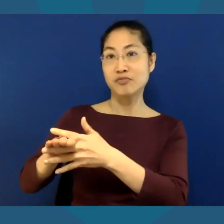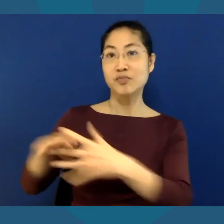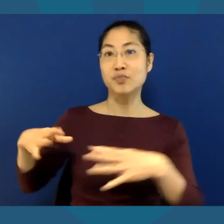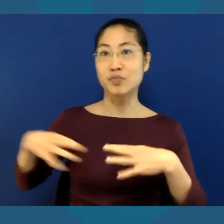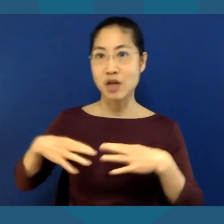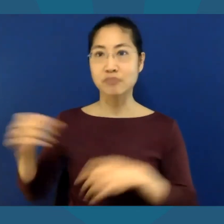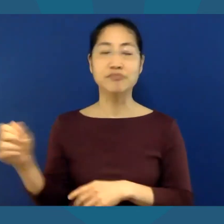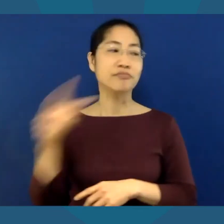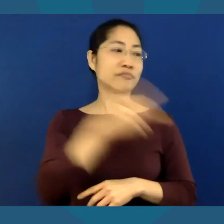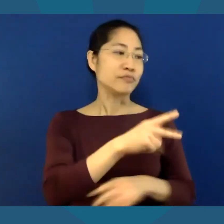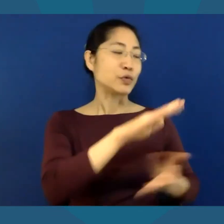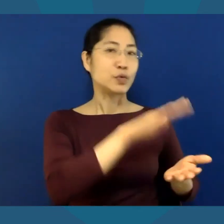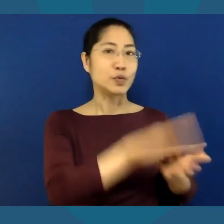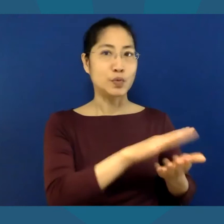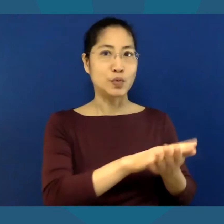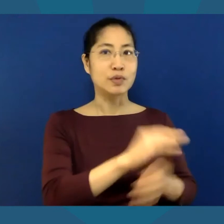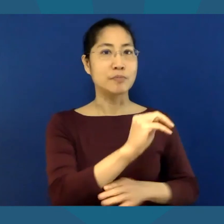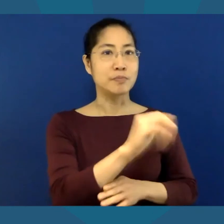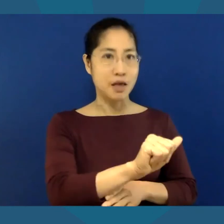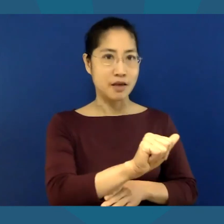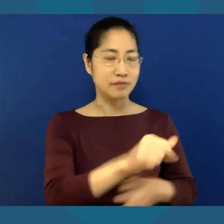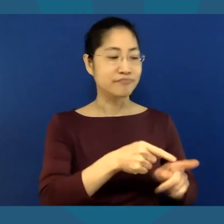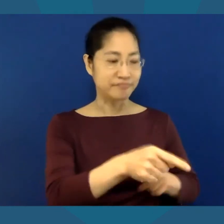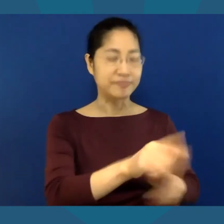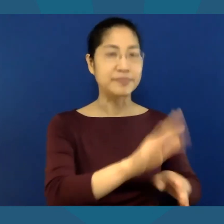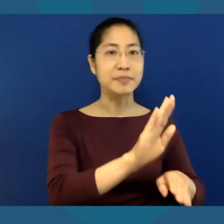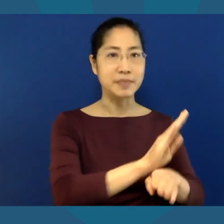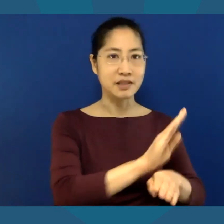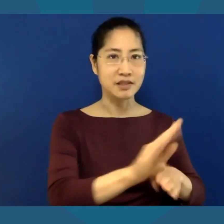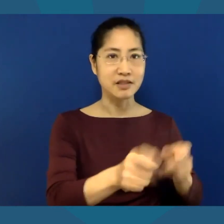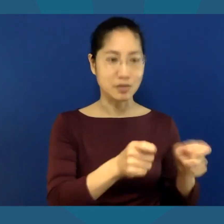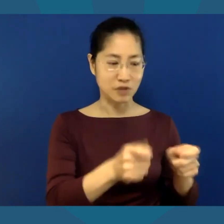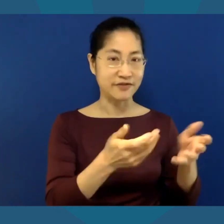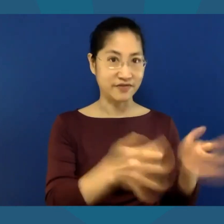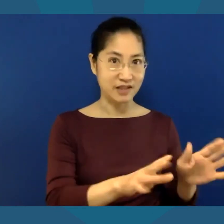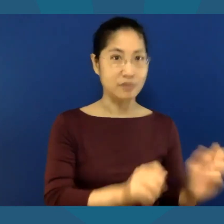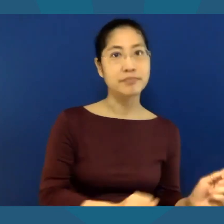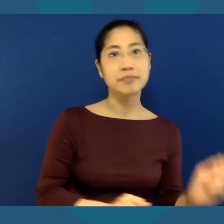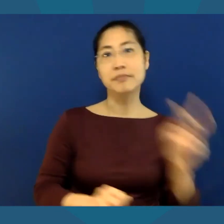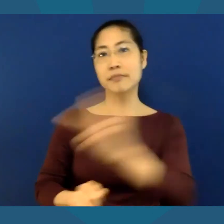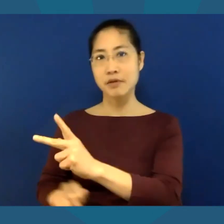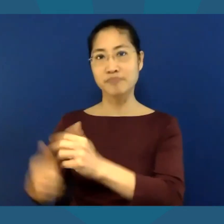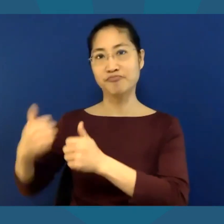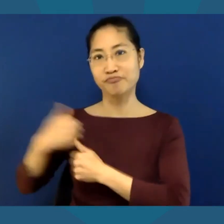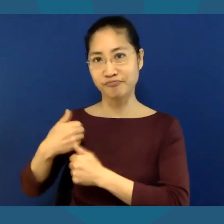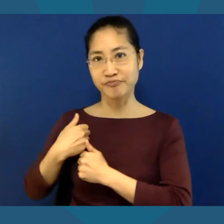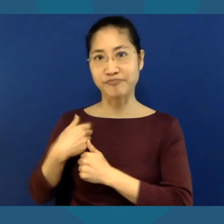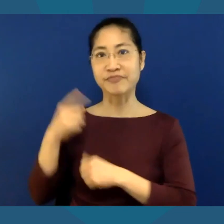Between deployments, Mark earned a master's in business administration.